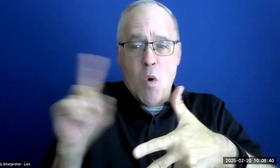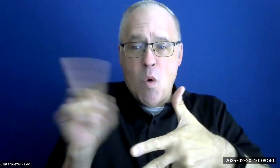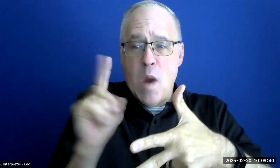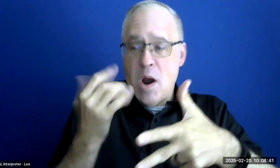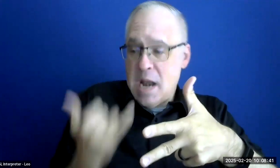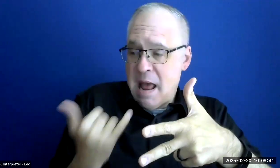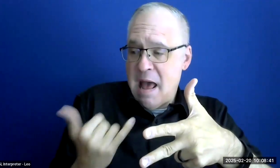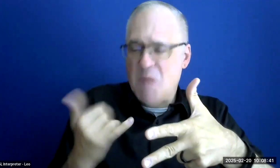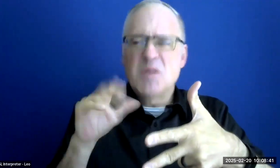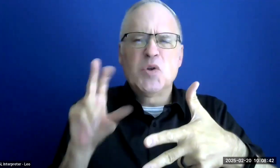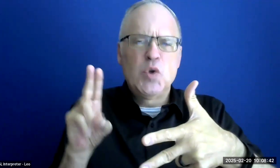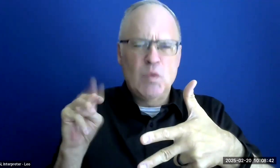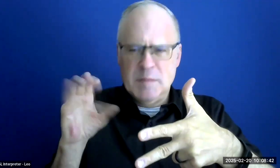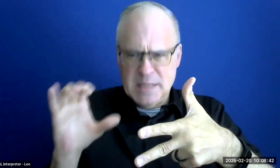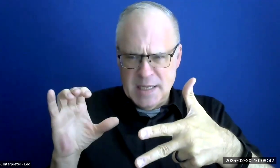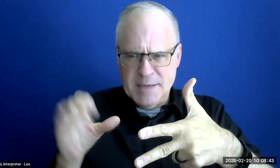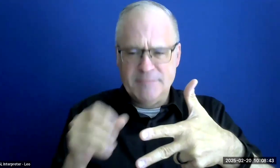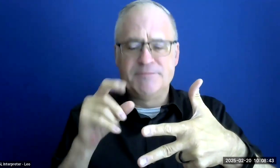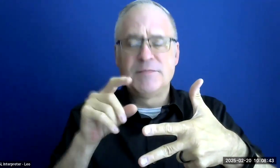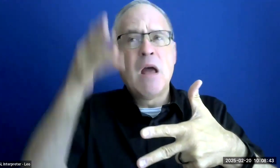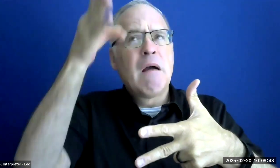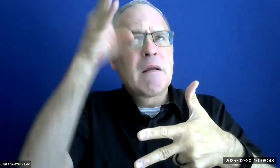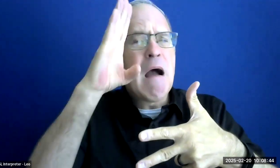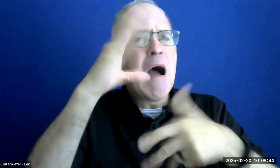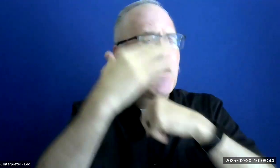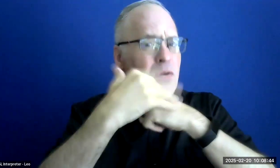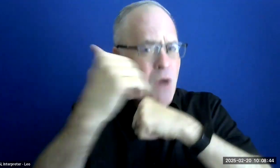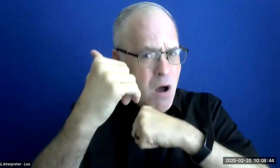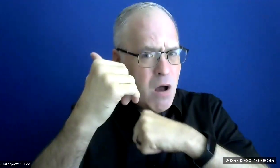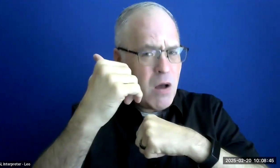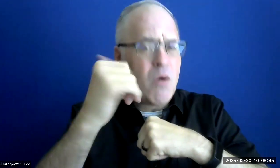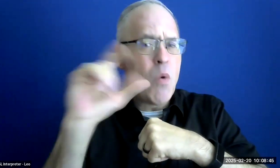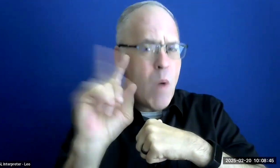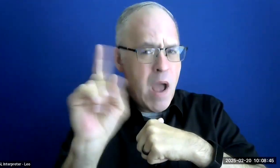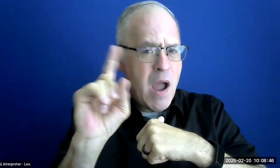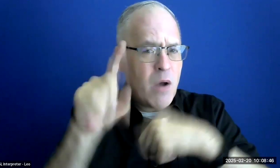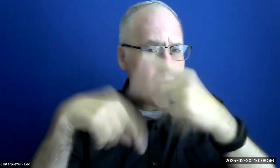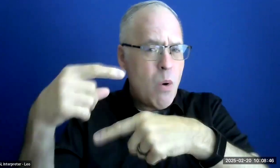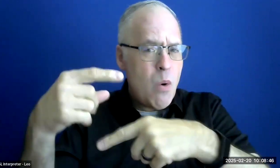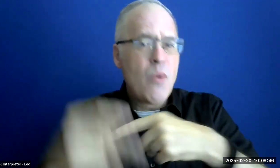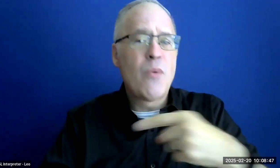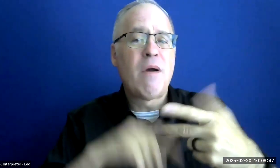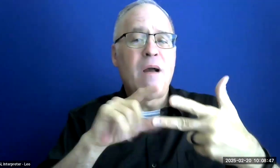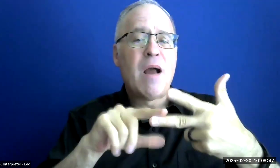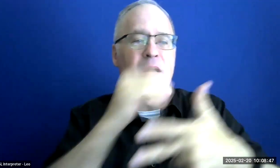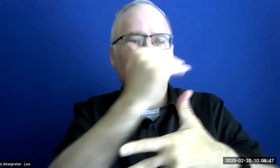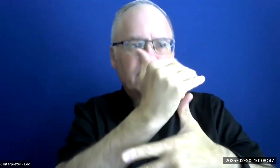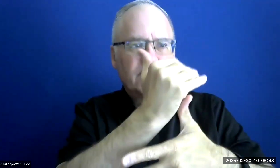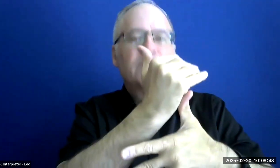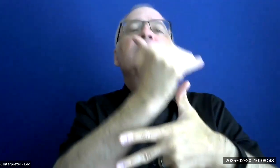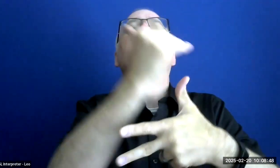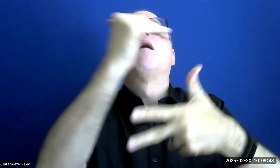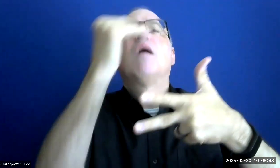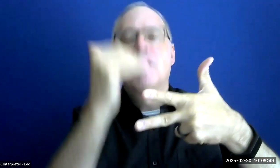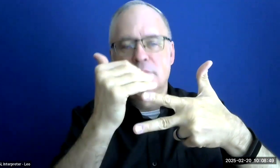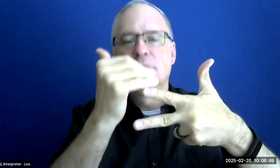United Methodist Church to where God is calling us to go, and then to how we will get from where we are now to